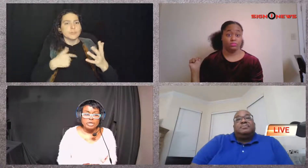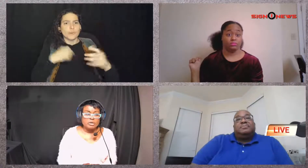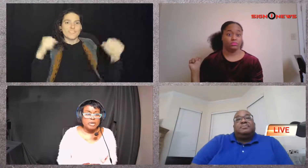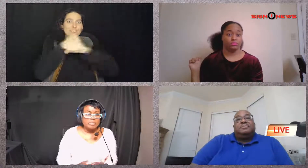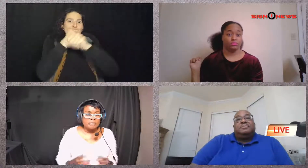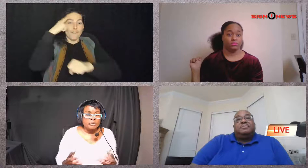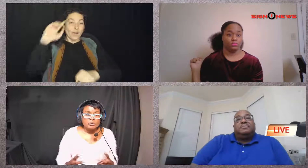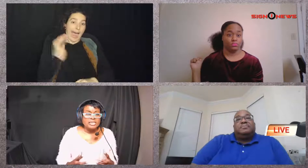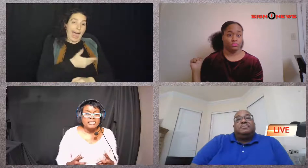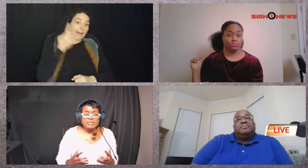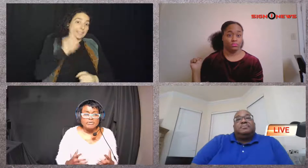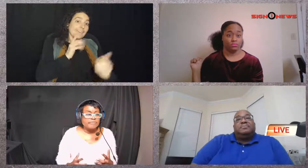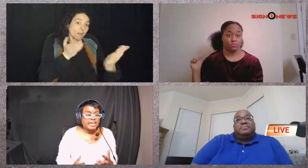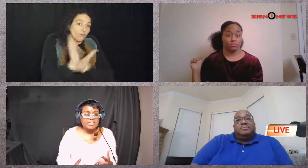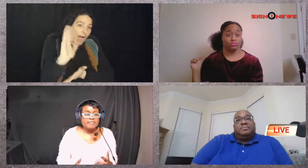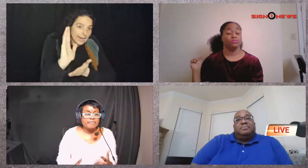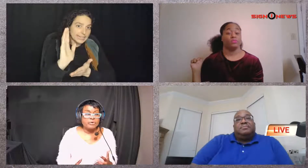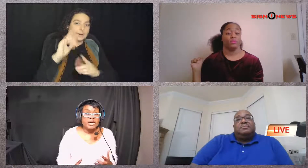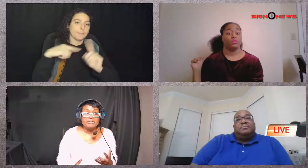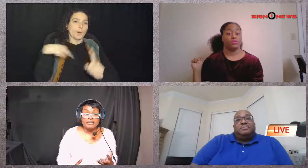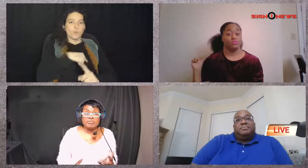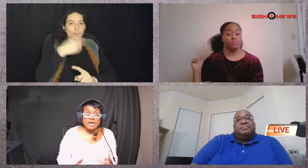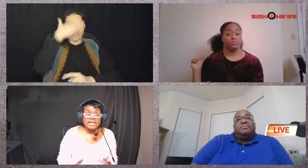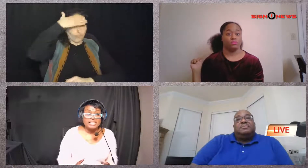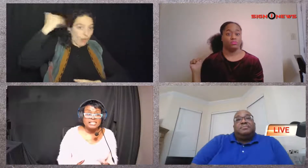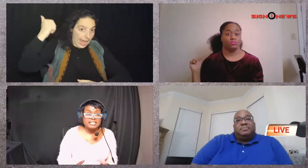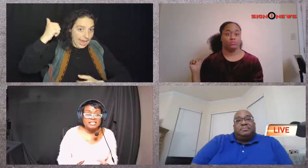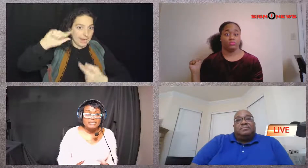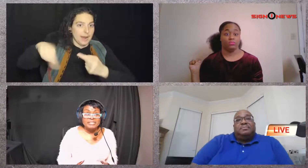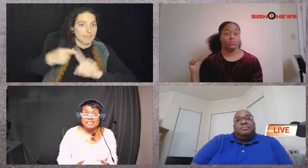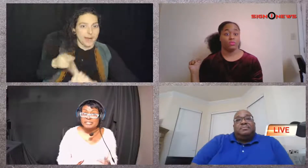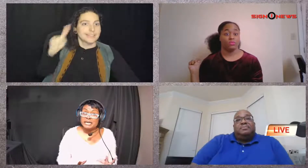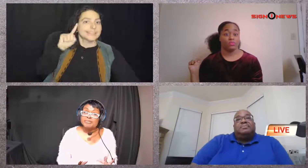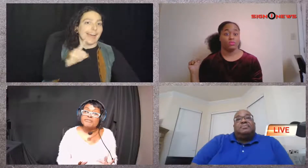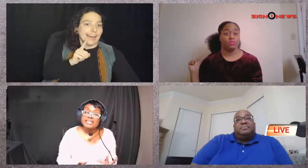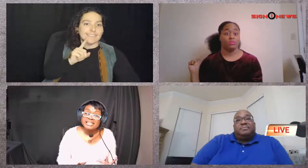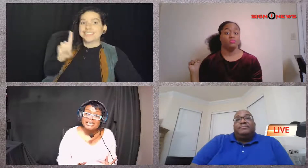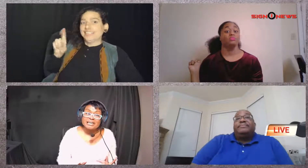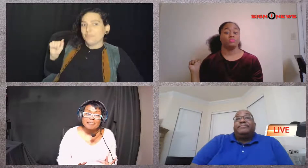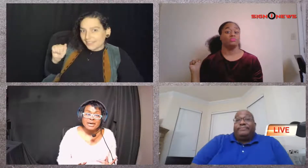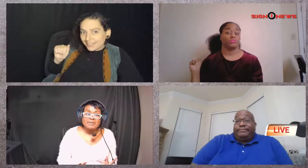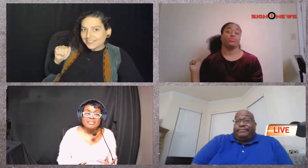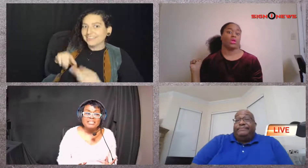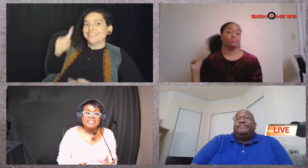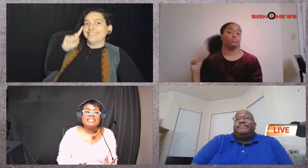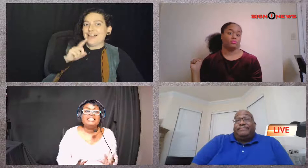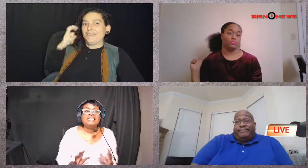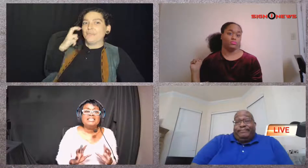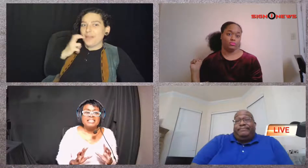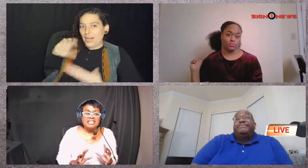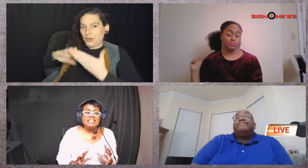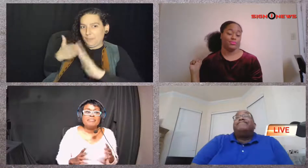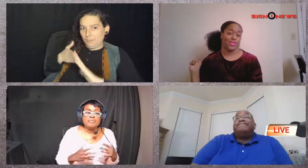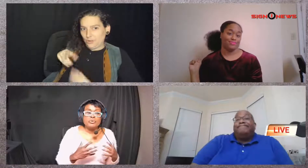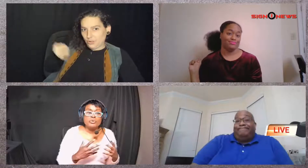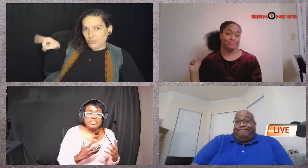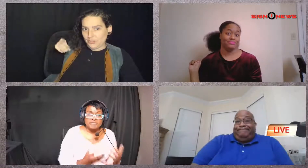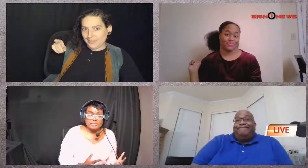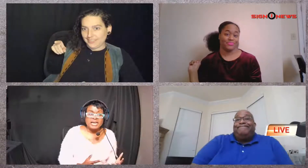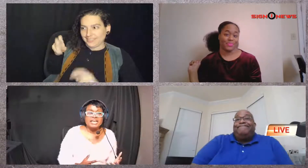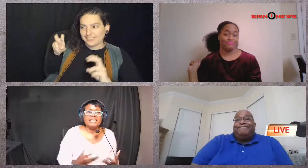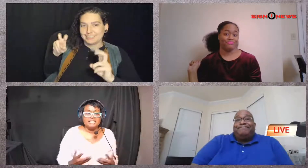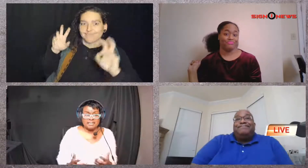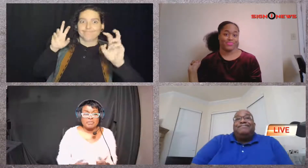But when we, protest and we're fighting for our deaf rights, we sometimes forget about people